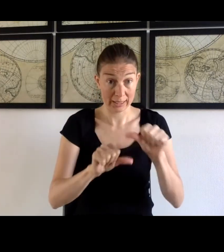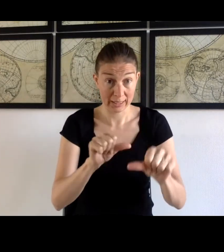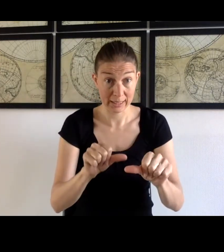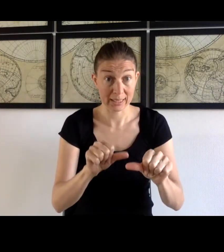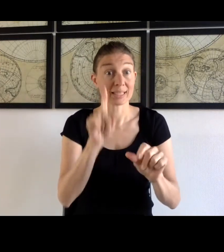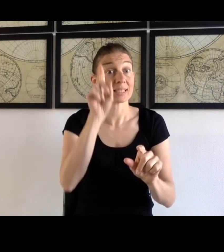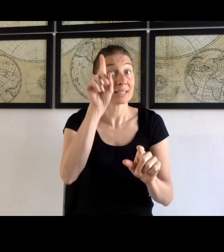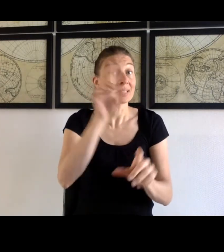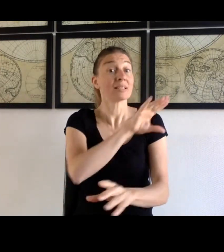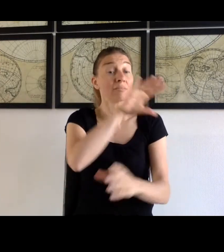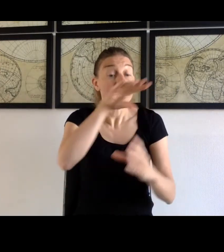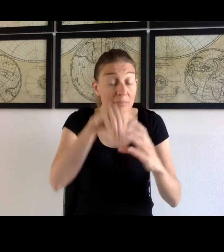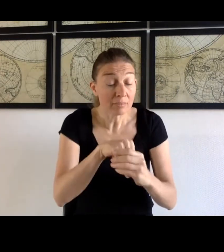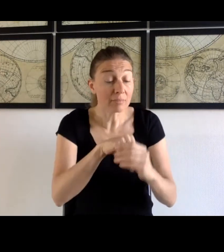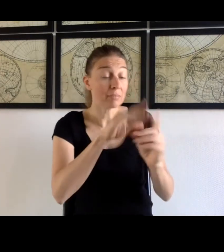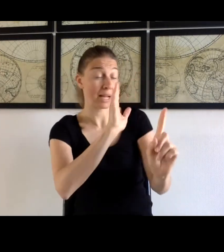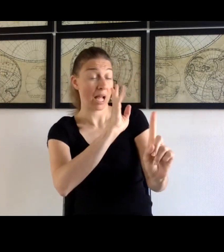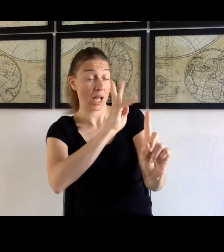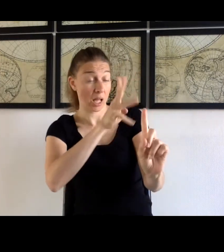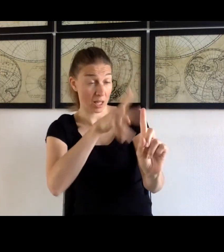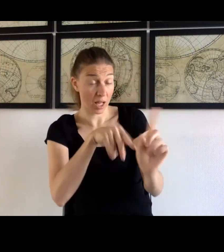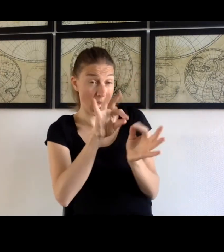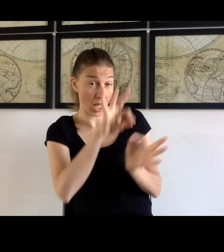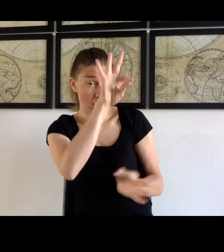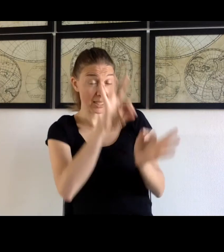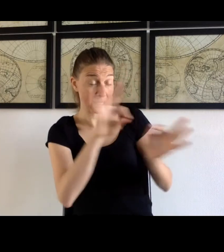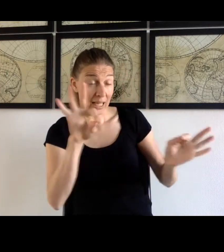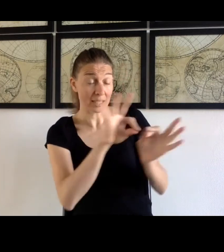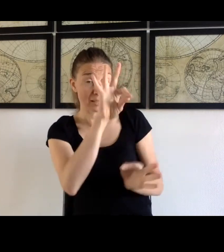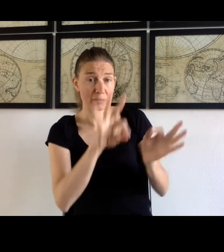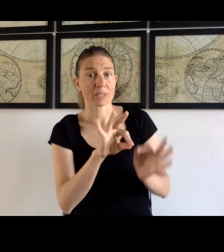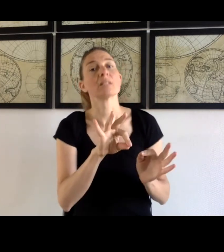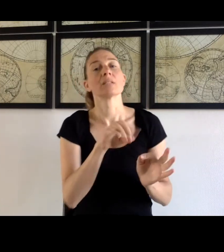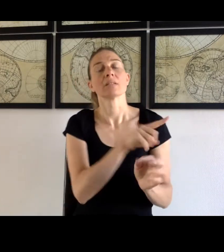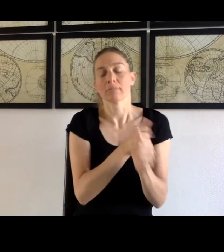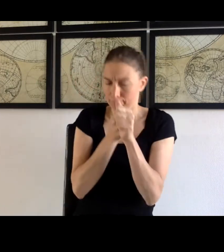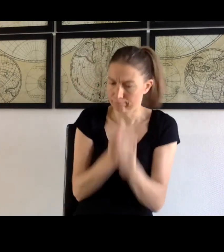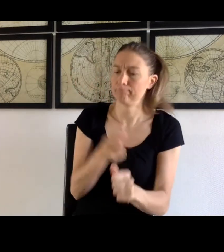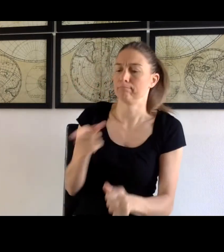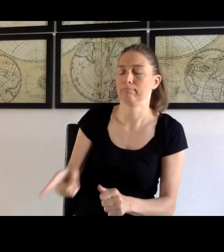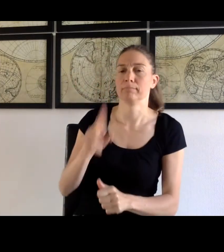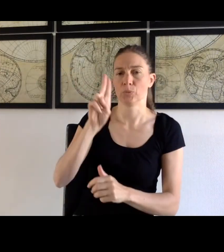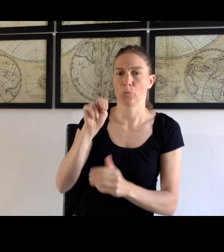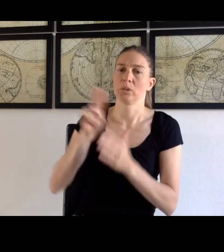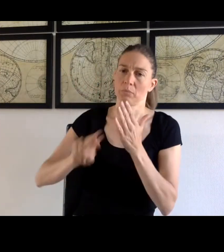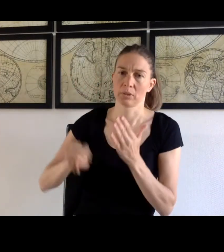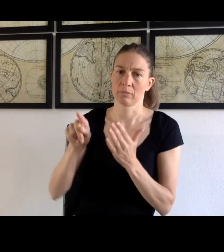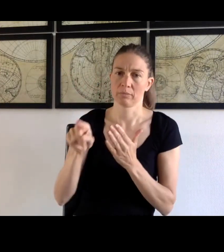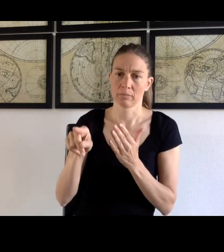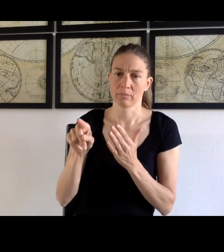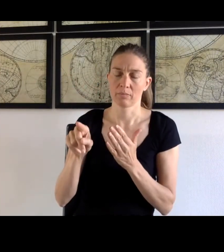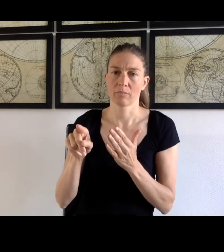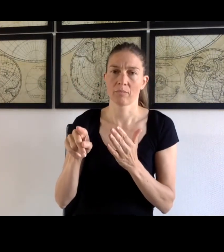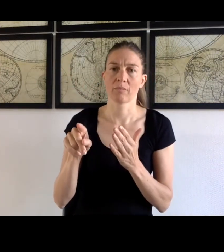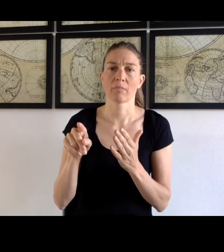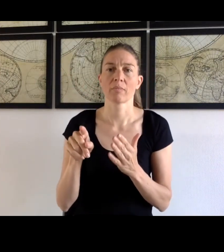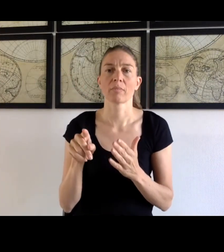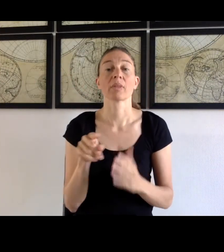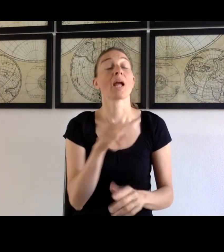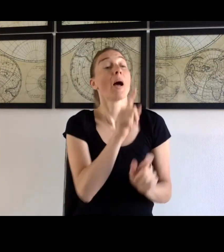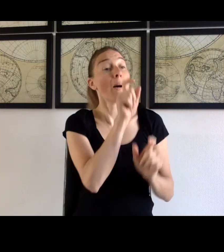convention, and that the main goal of this assessment or these processes should be to ensure the participation